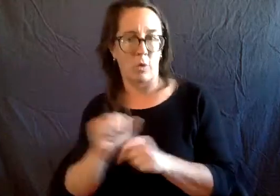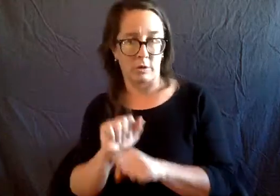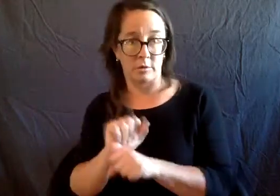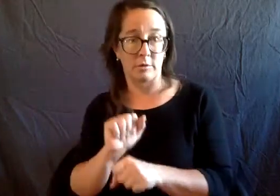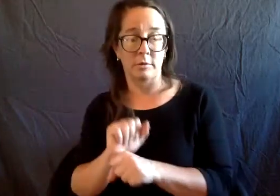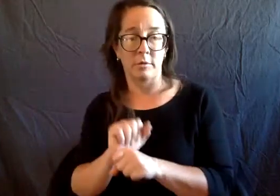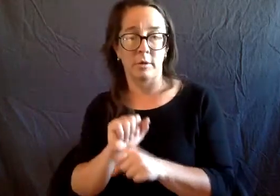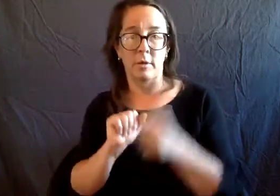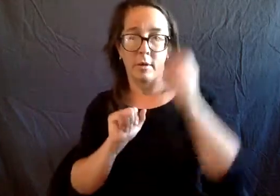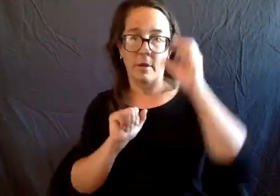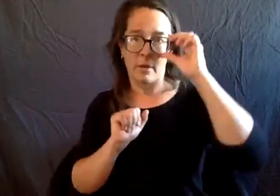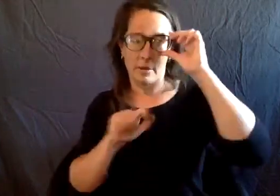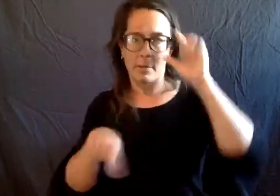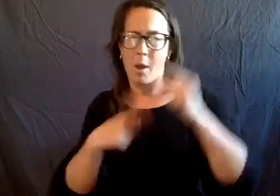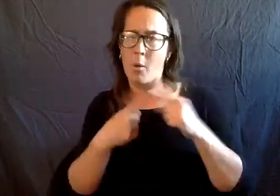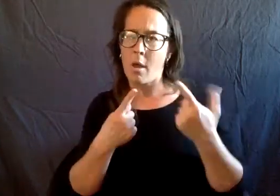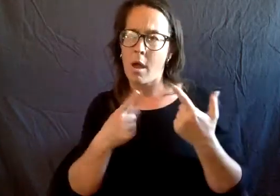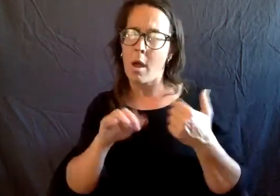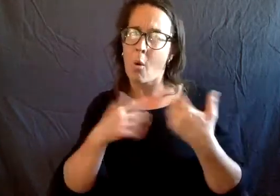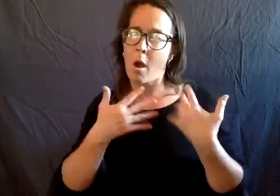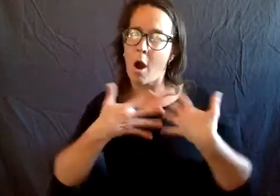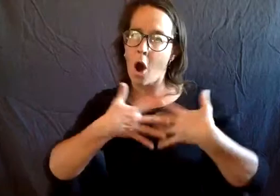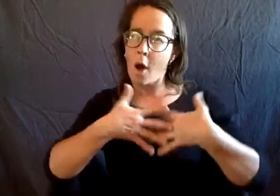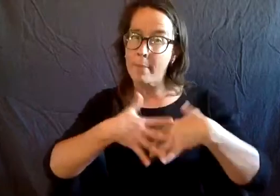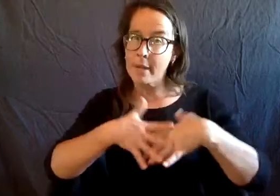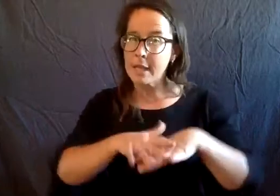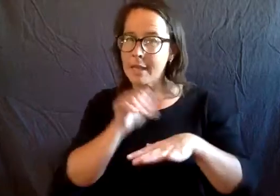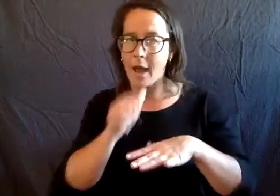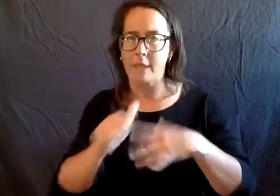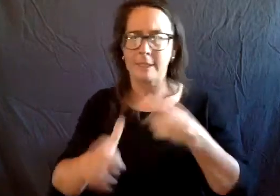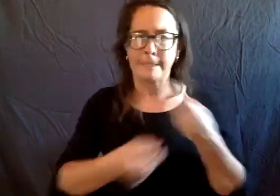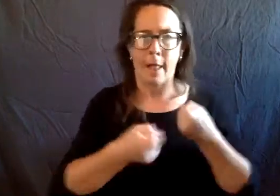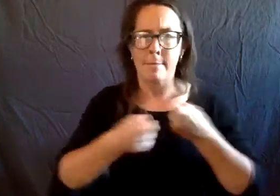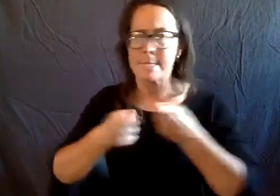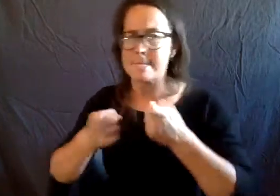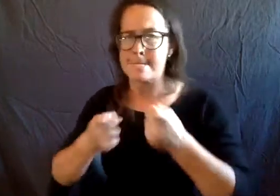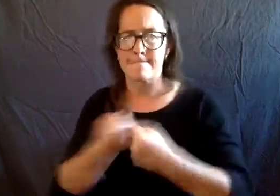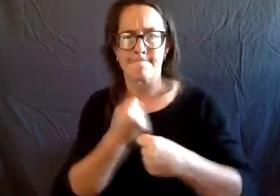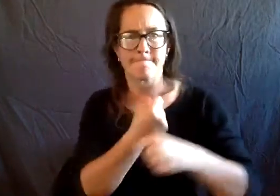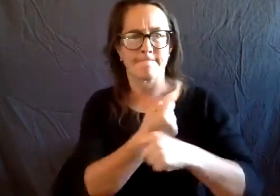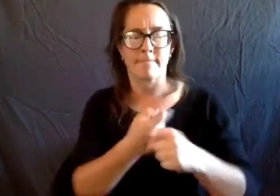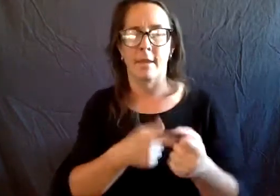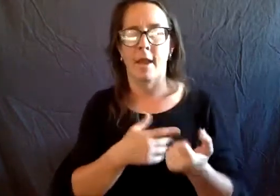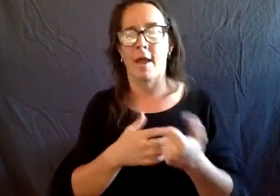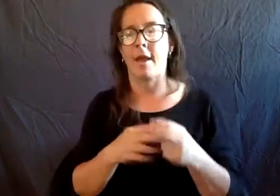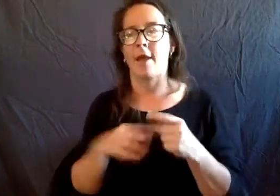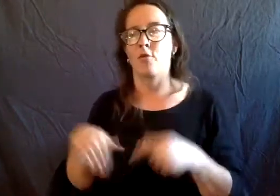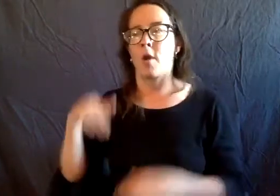participation is about harmony and not about dominance. I grew up in a family where it was very shame and guilt